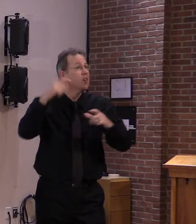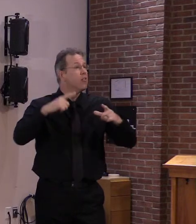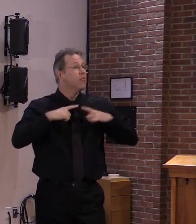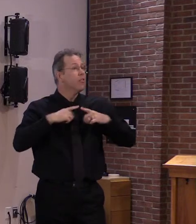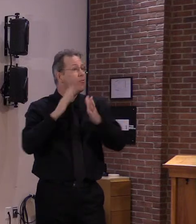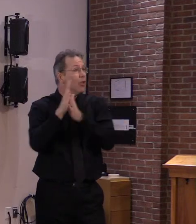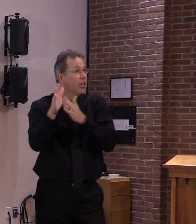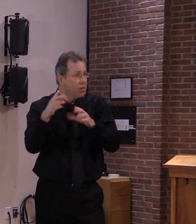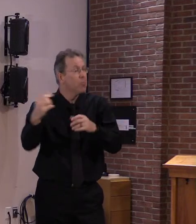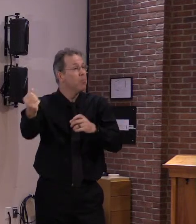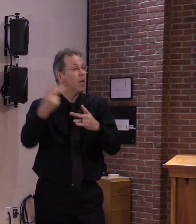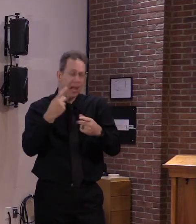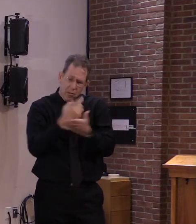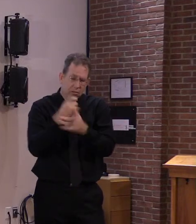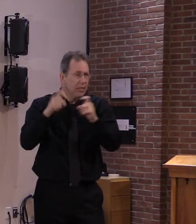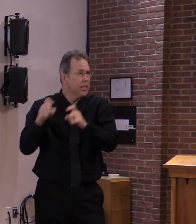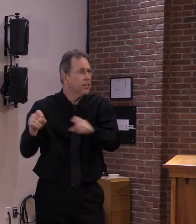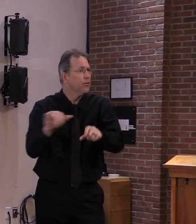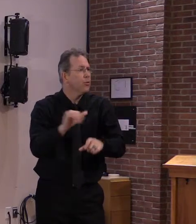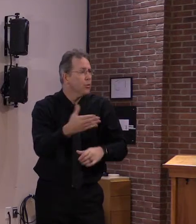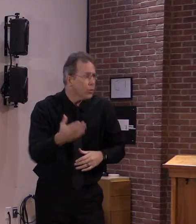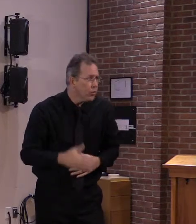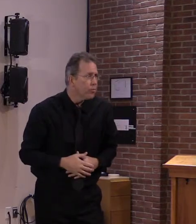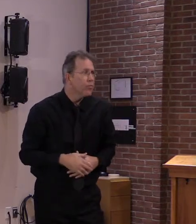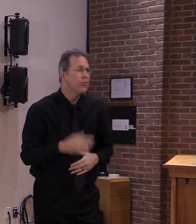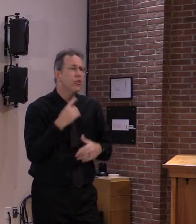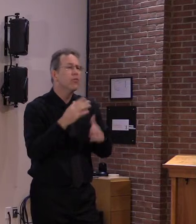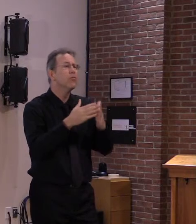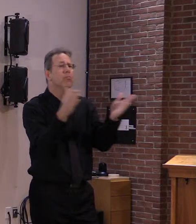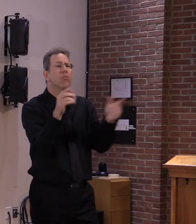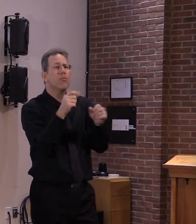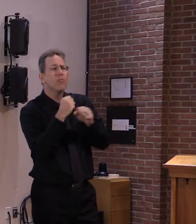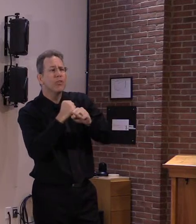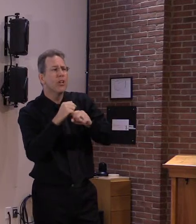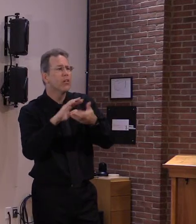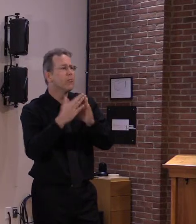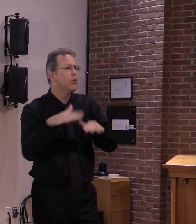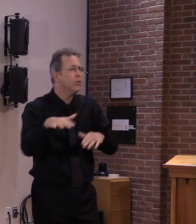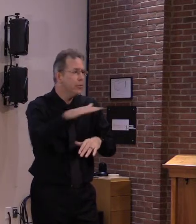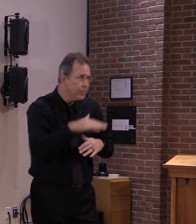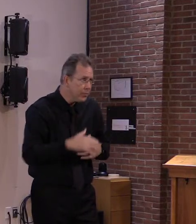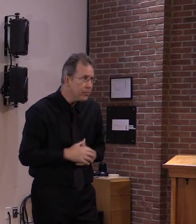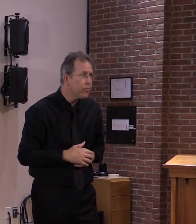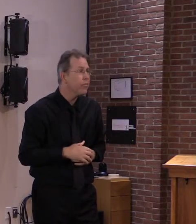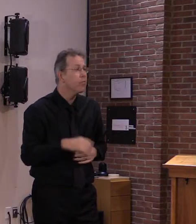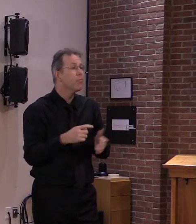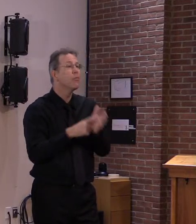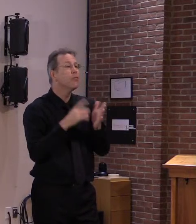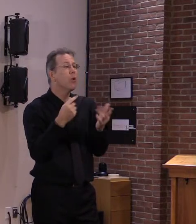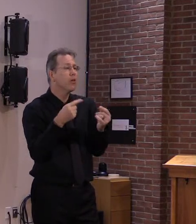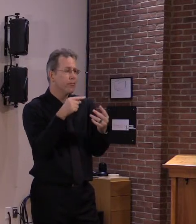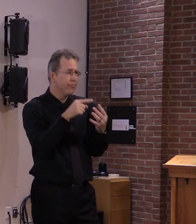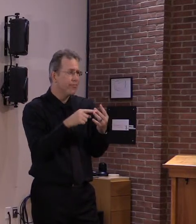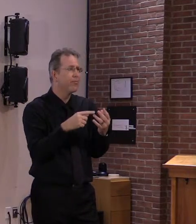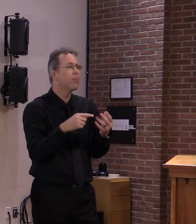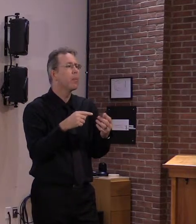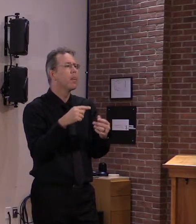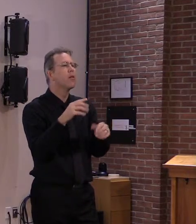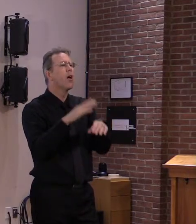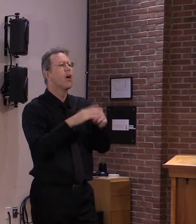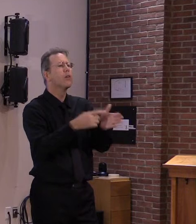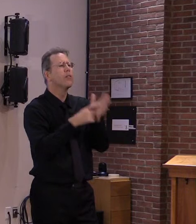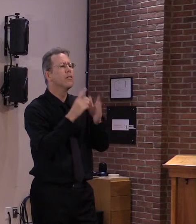and restaurants. We expect that those proactive assessments will come to an end later this week, and we will remain in a reactive mode,